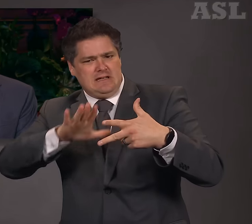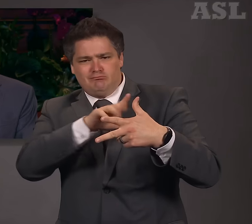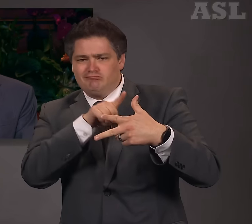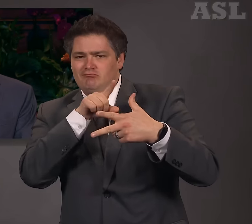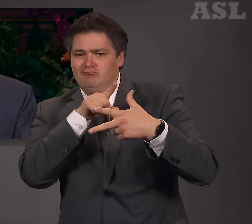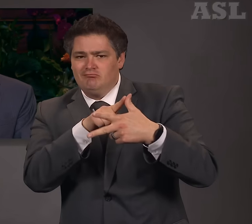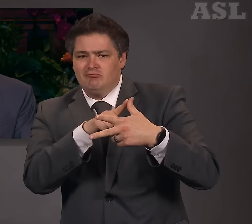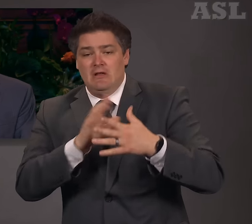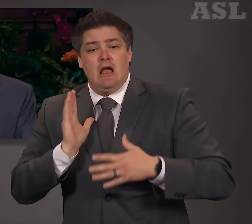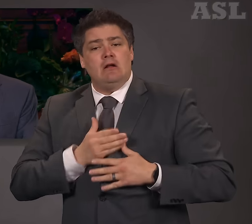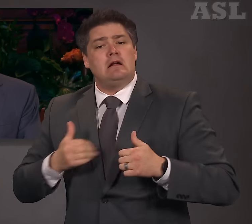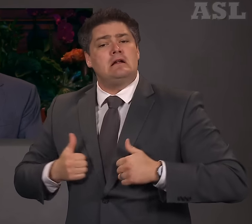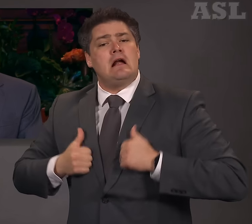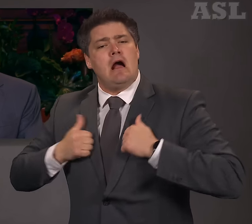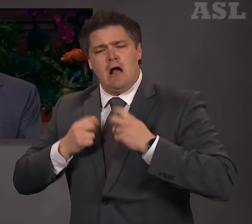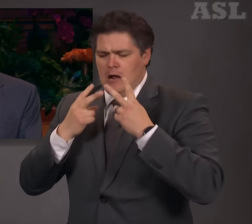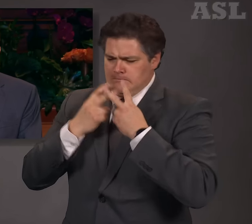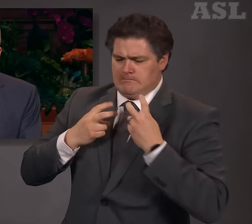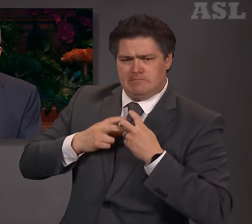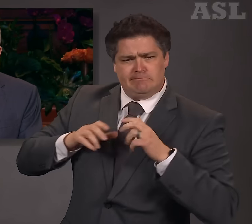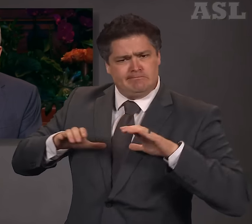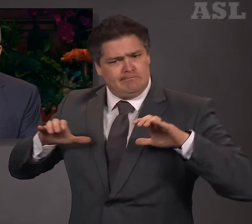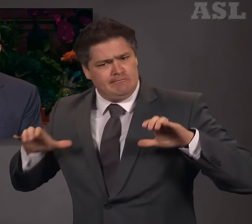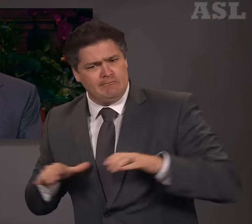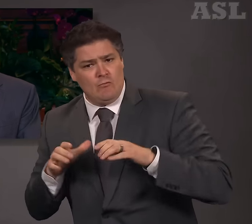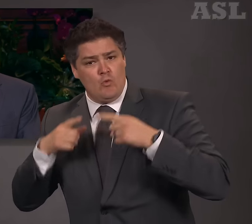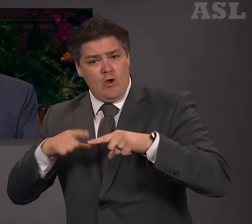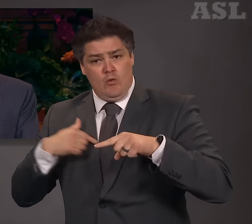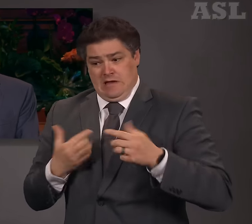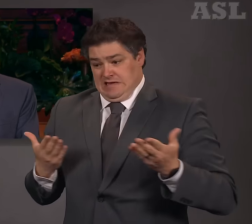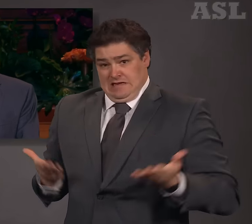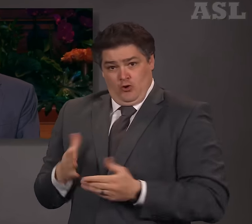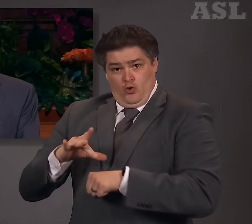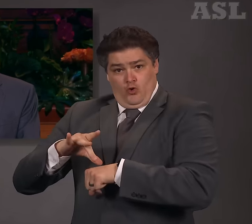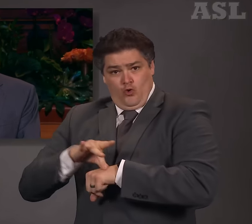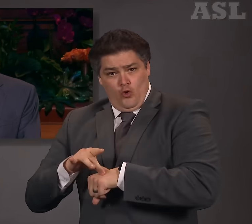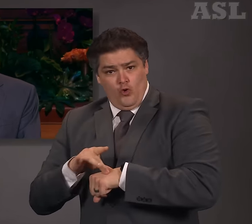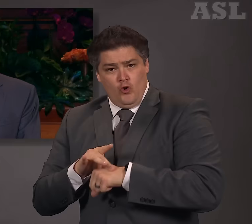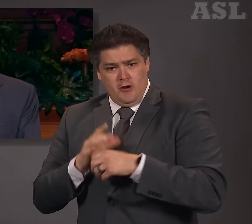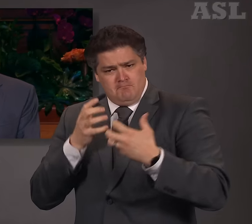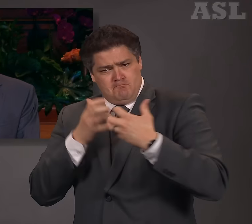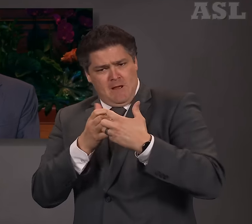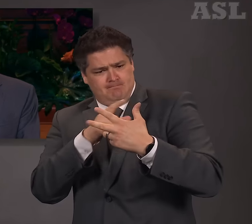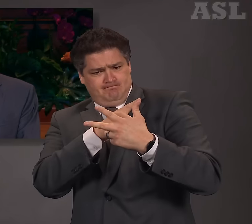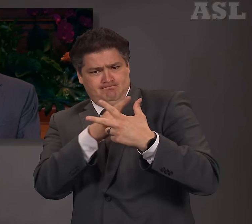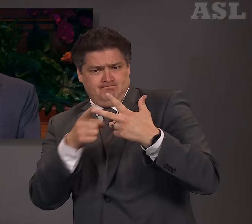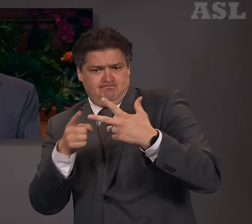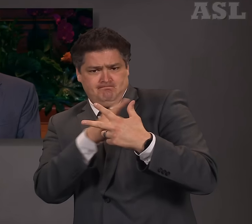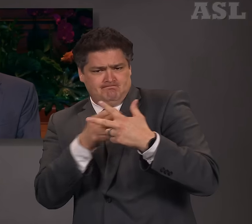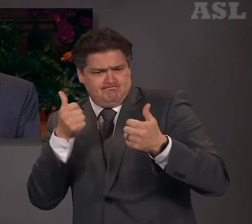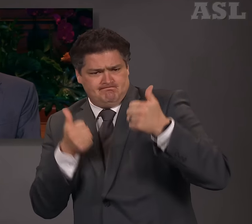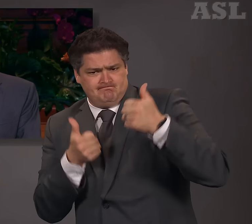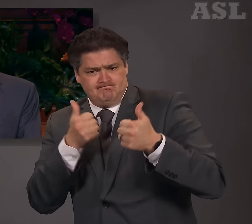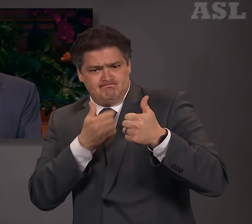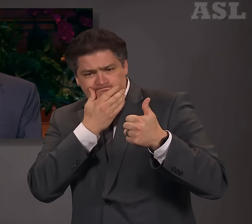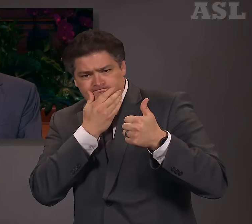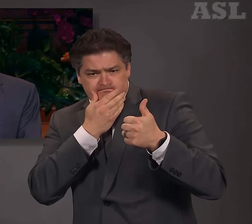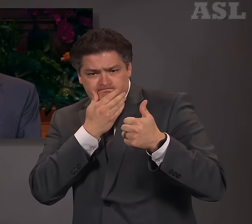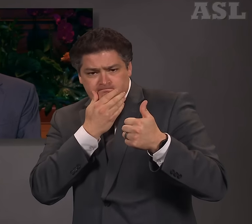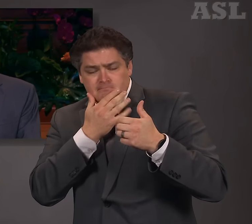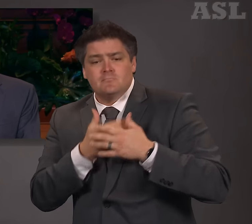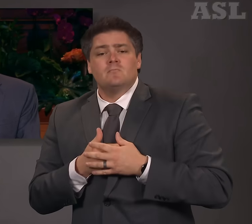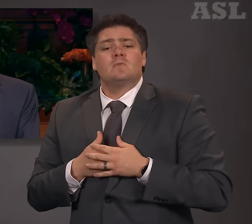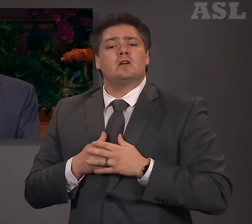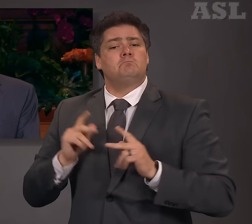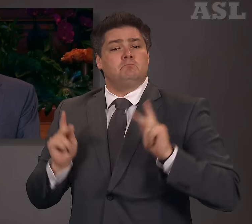our decisions while here on earth will place us in the next world. Those in the